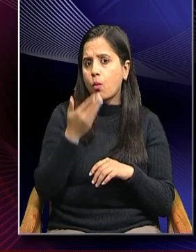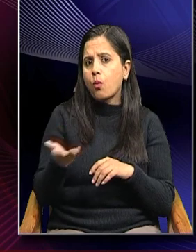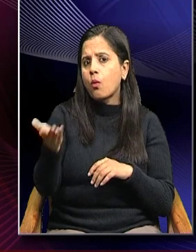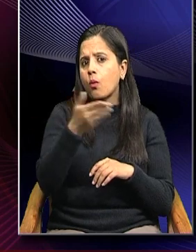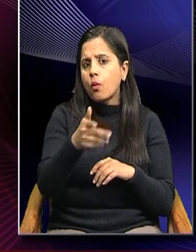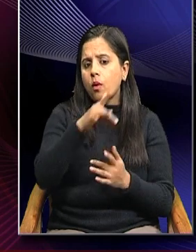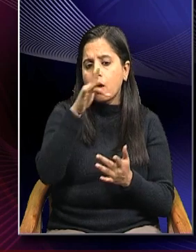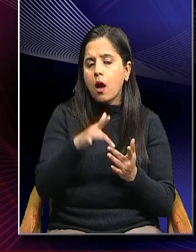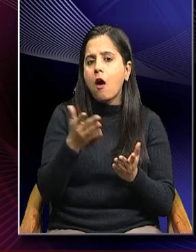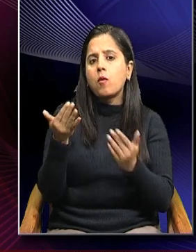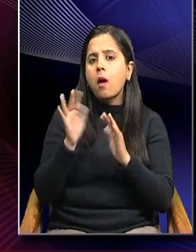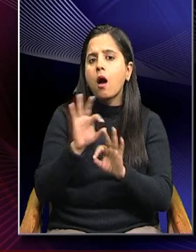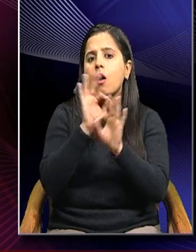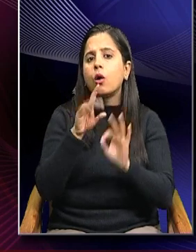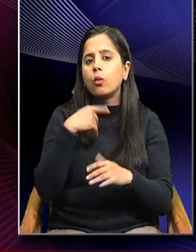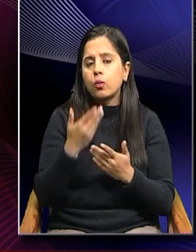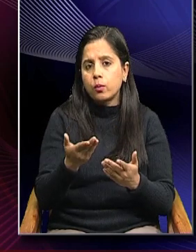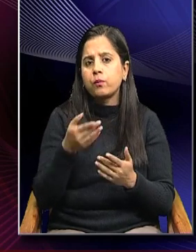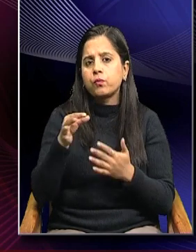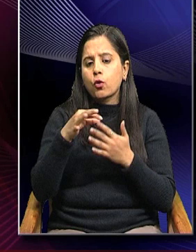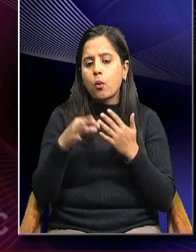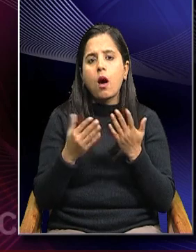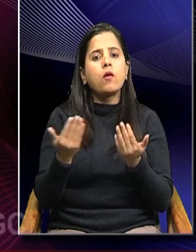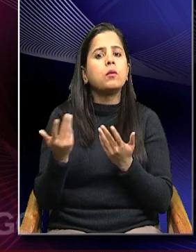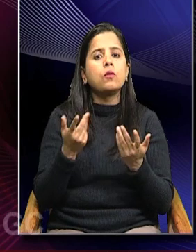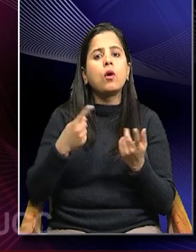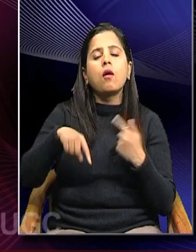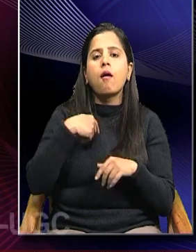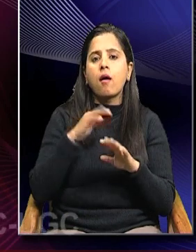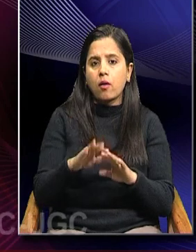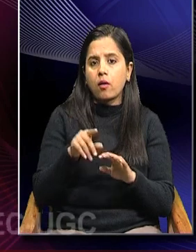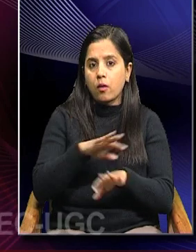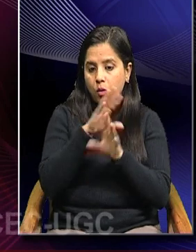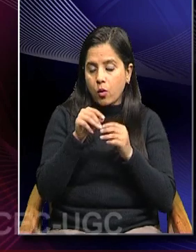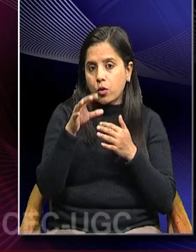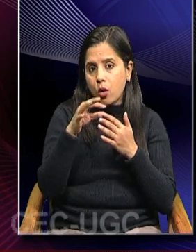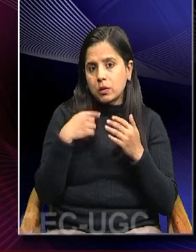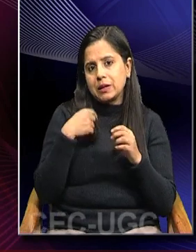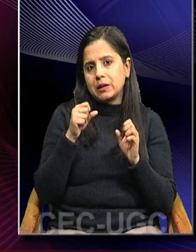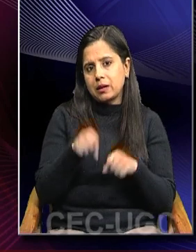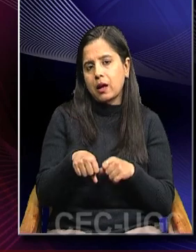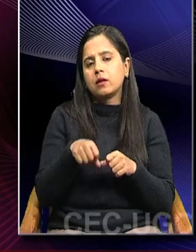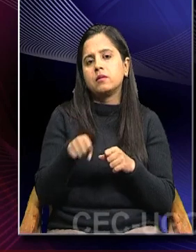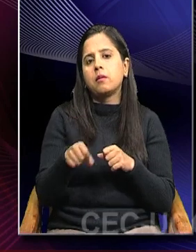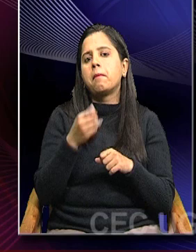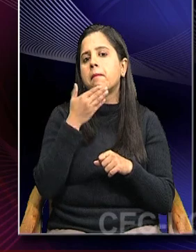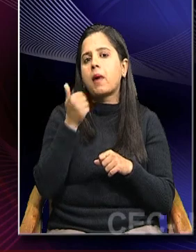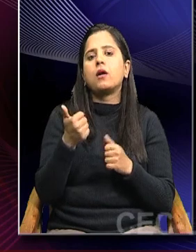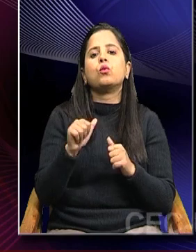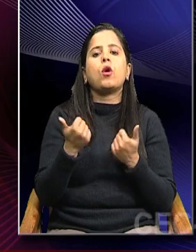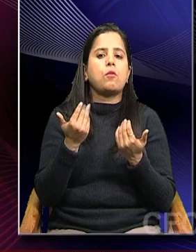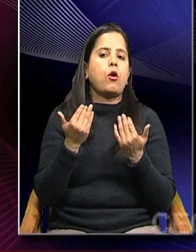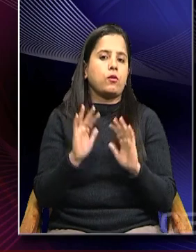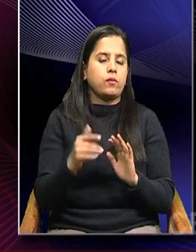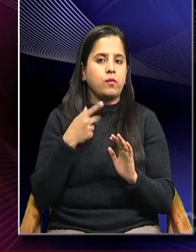our intermediaries available, what all options are available with us, out of those options we can select the best one, and we can